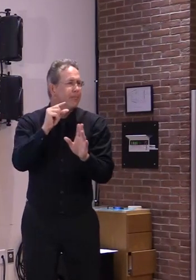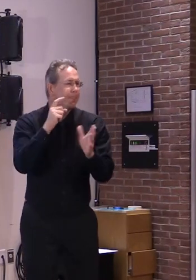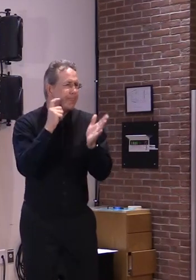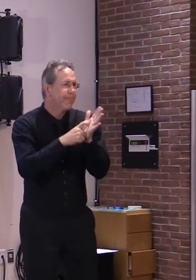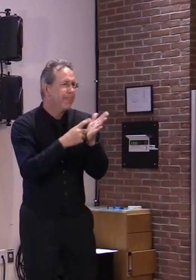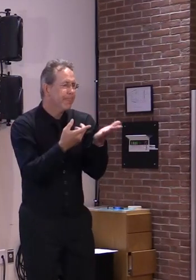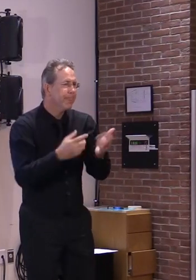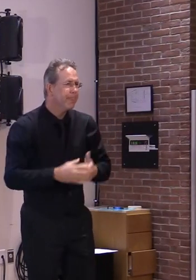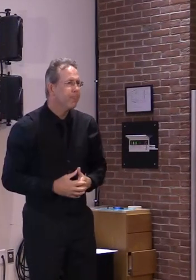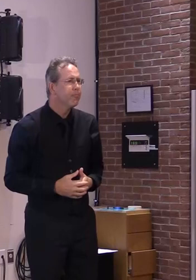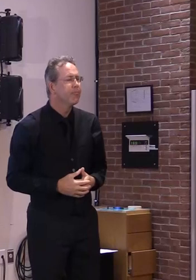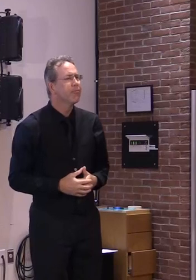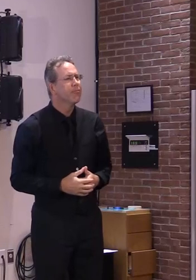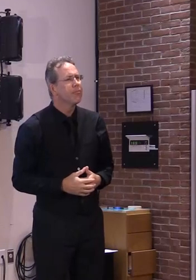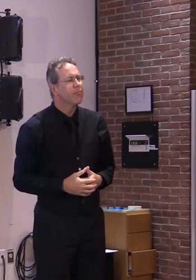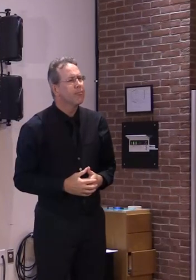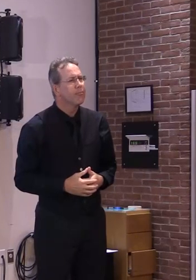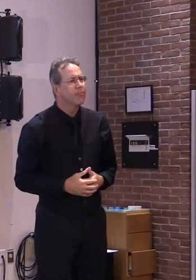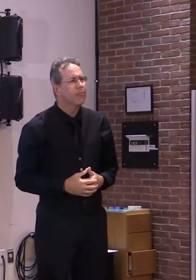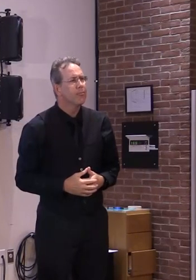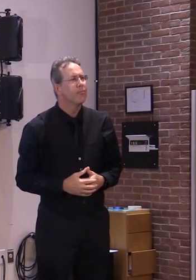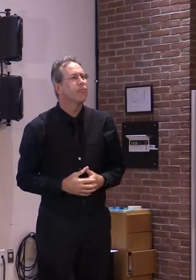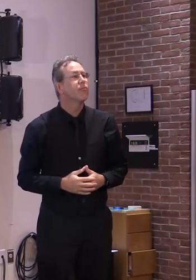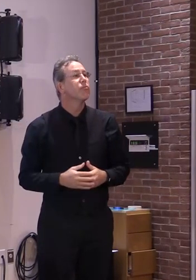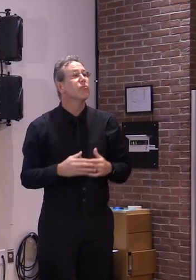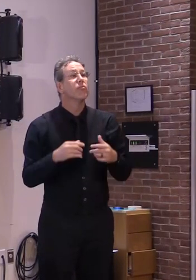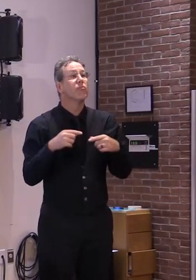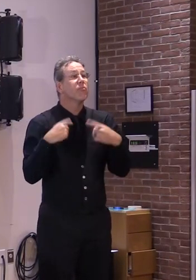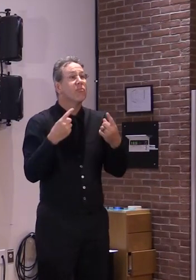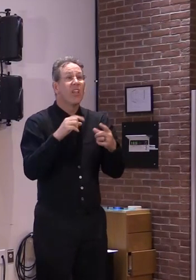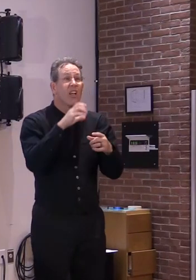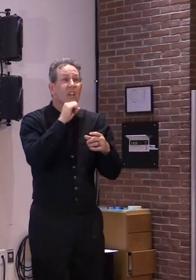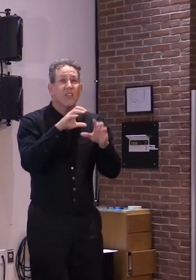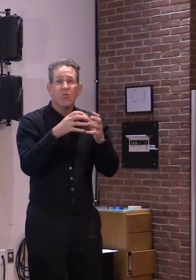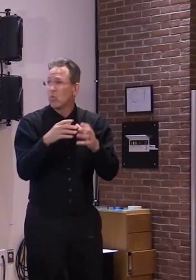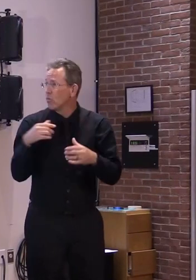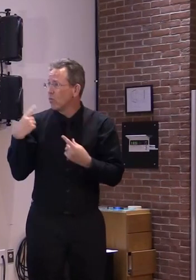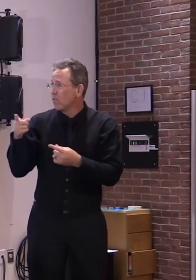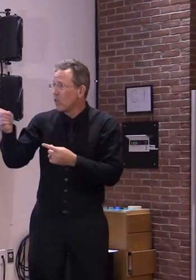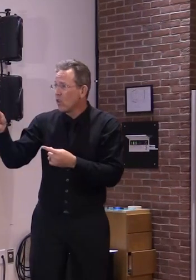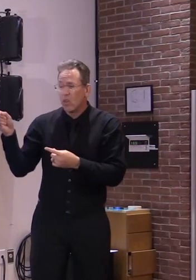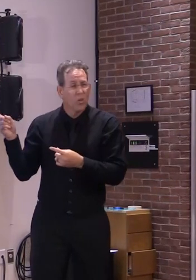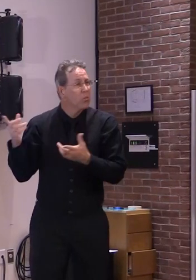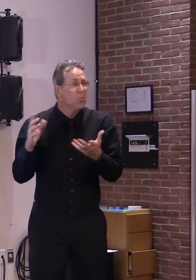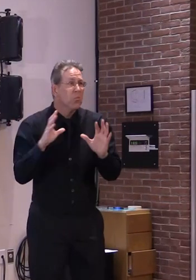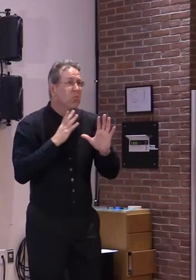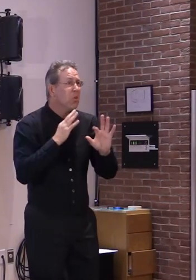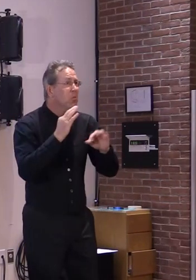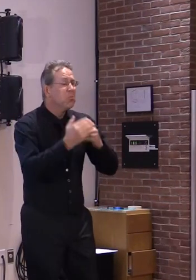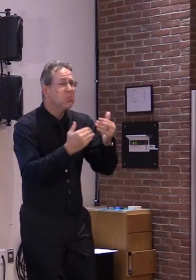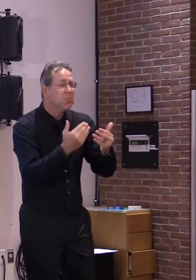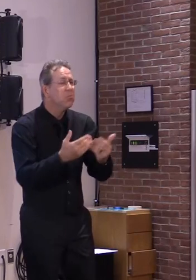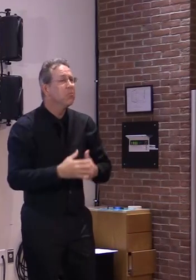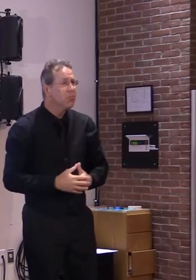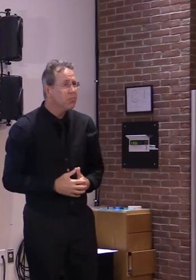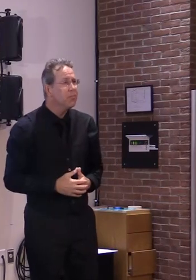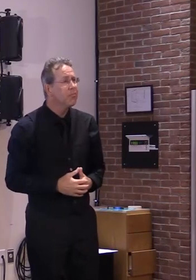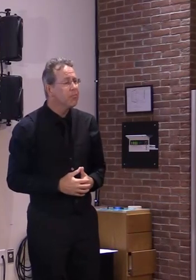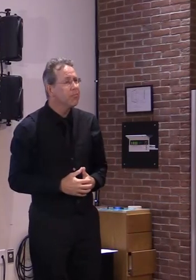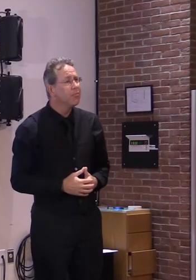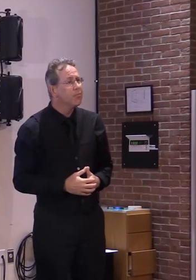the population, because all of the age groups are very low. And again, it might also partly explain the uptick that we've seen